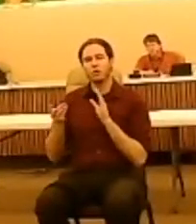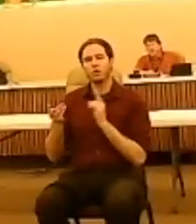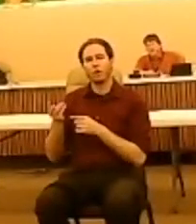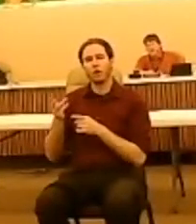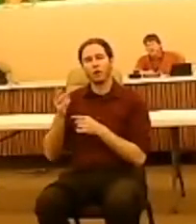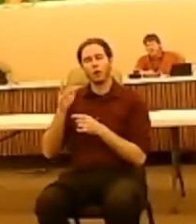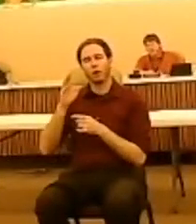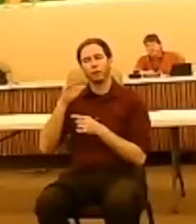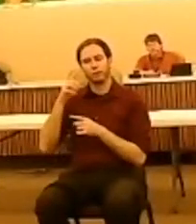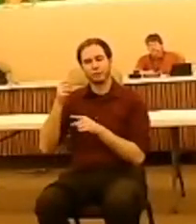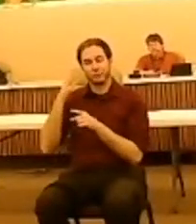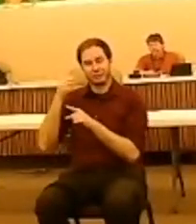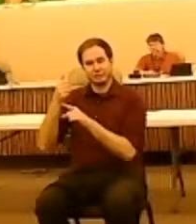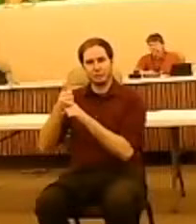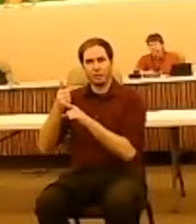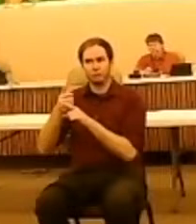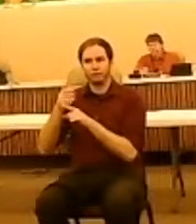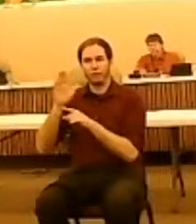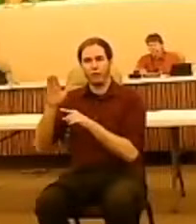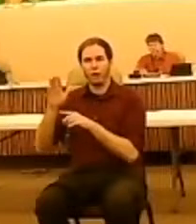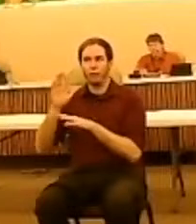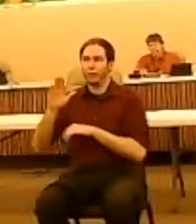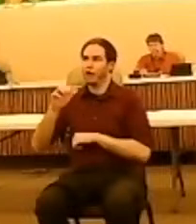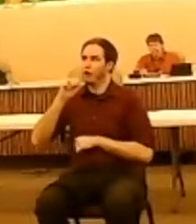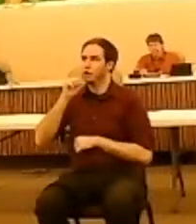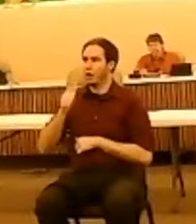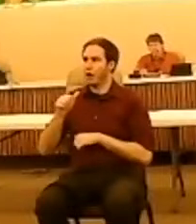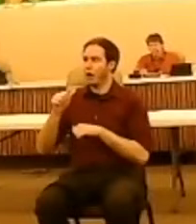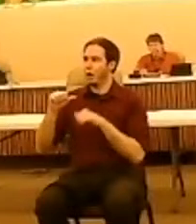Their non-architect liked